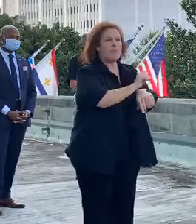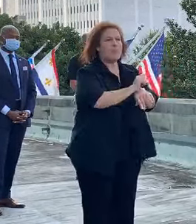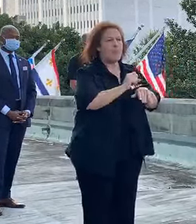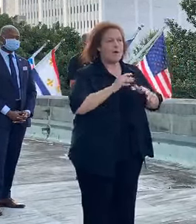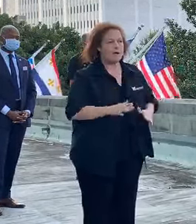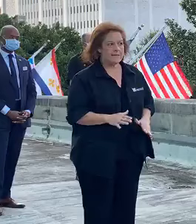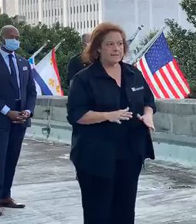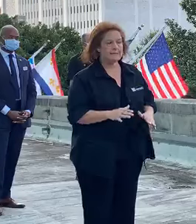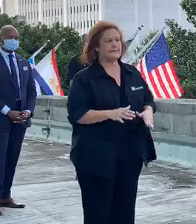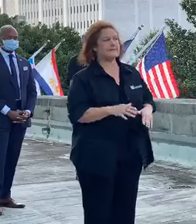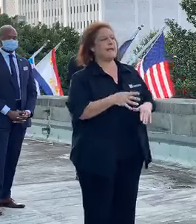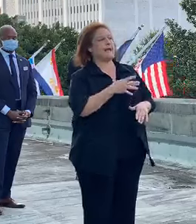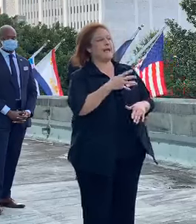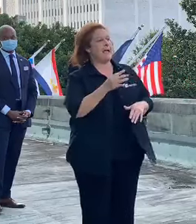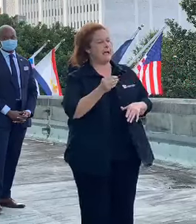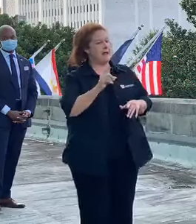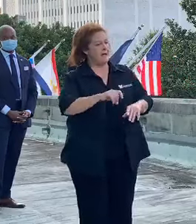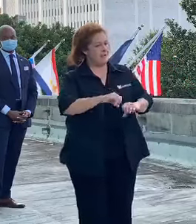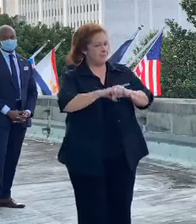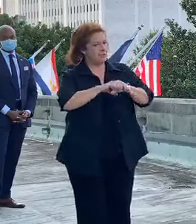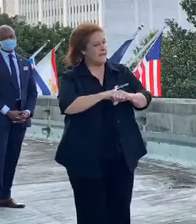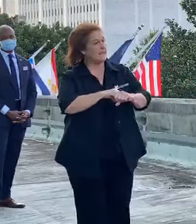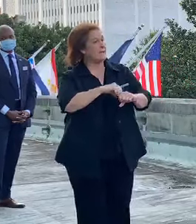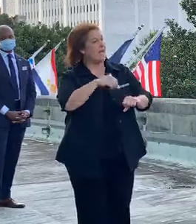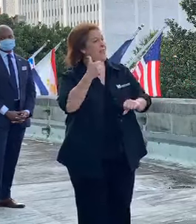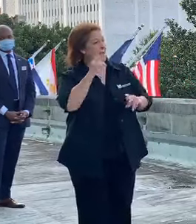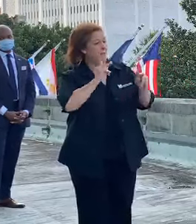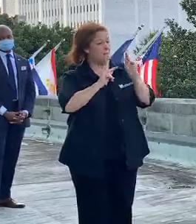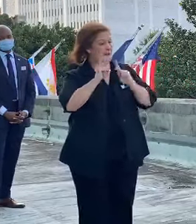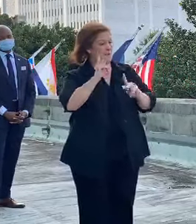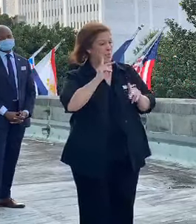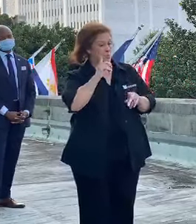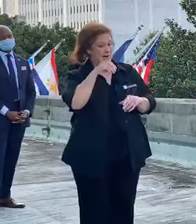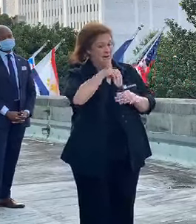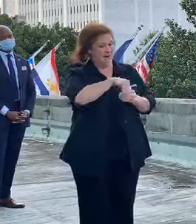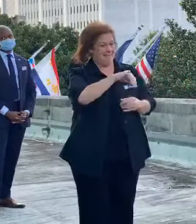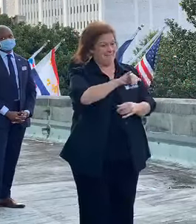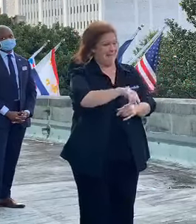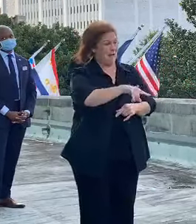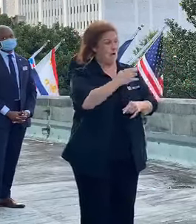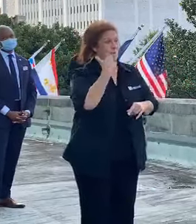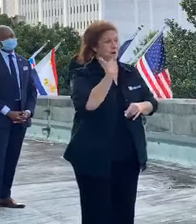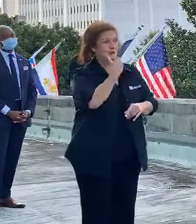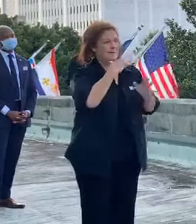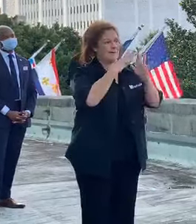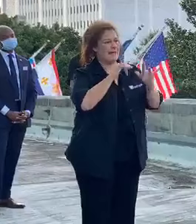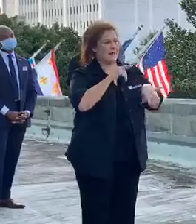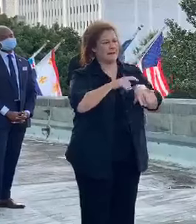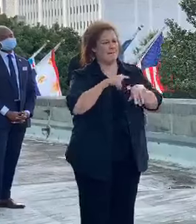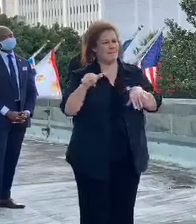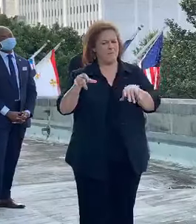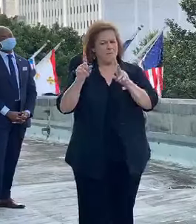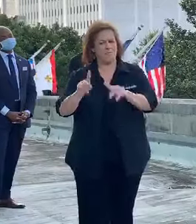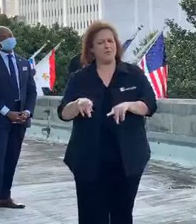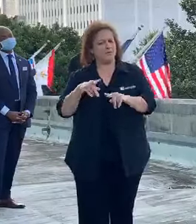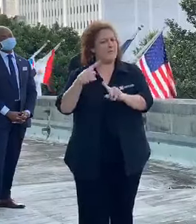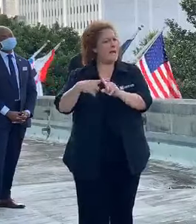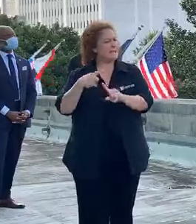course, protecting other patrons that may have been in that establishment at that time.